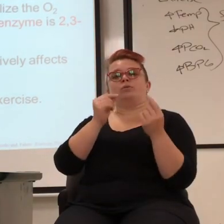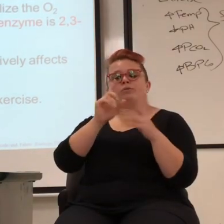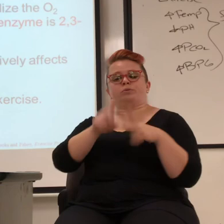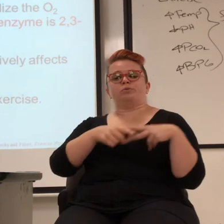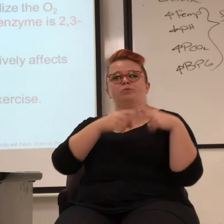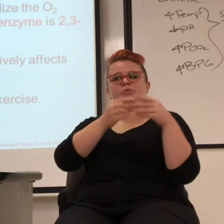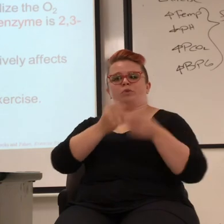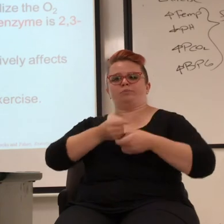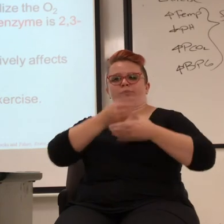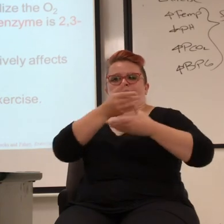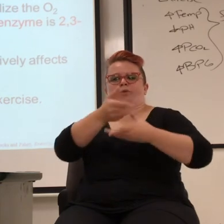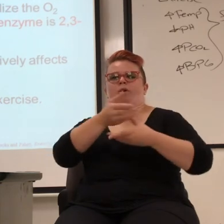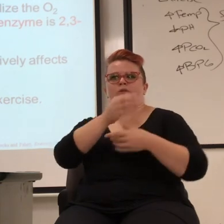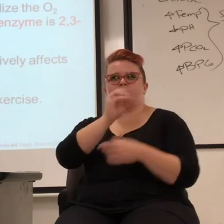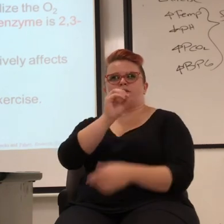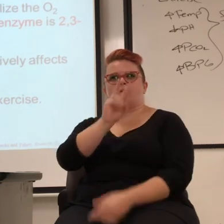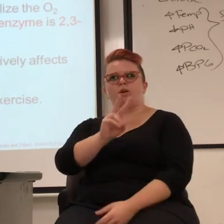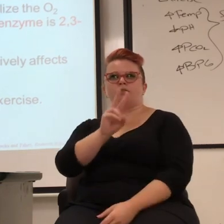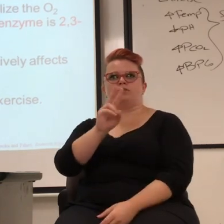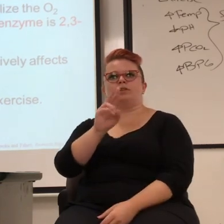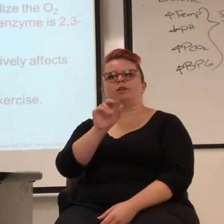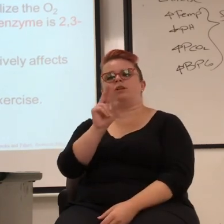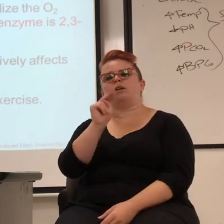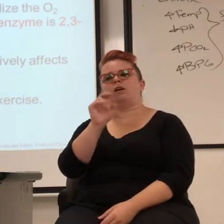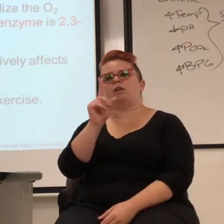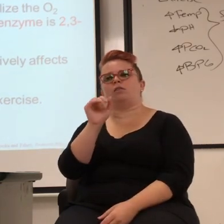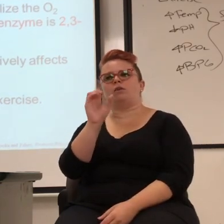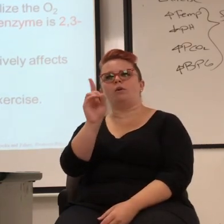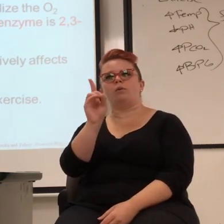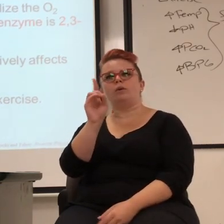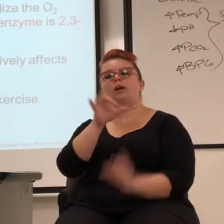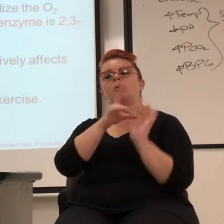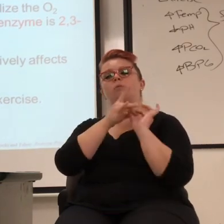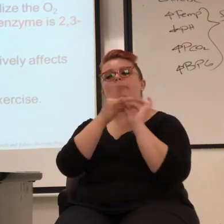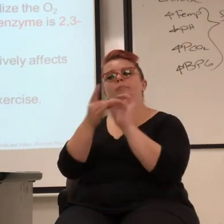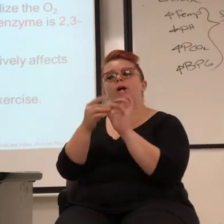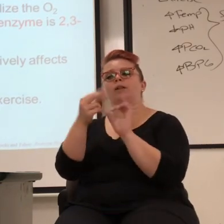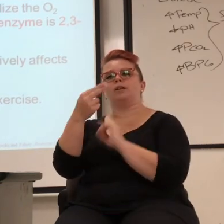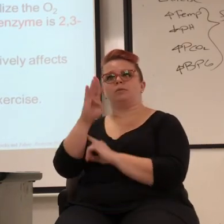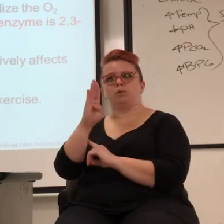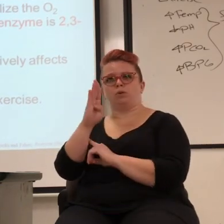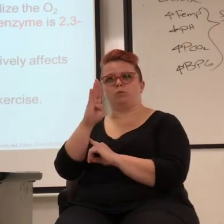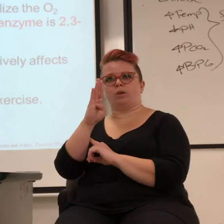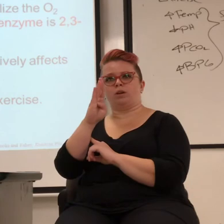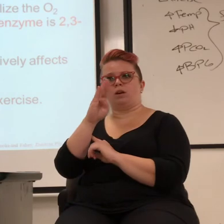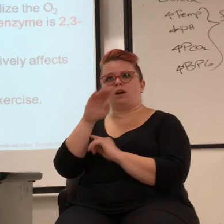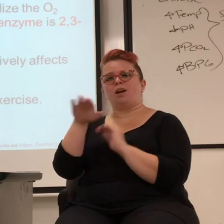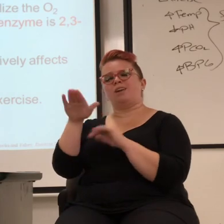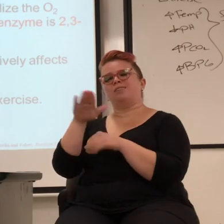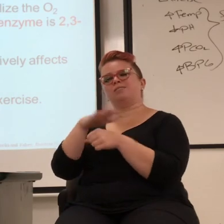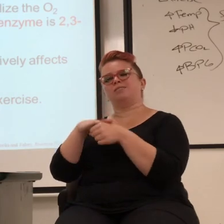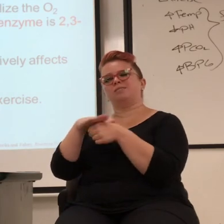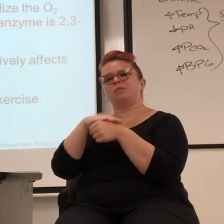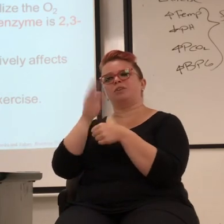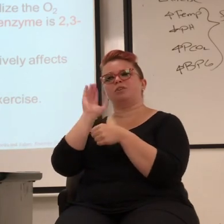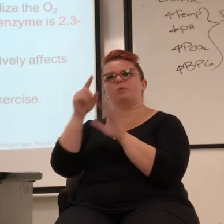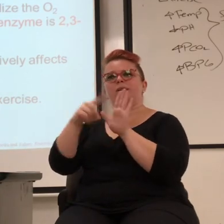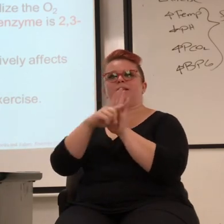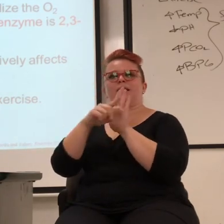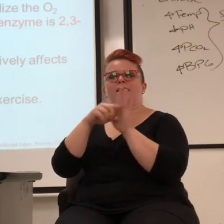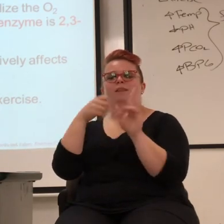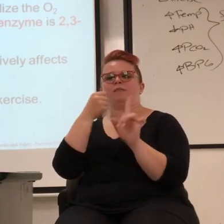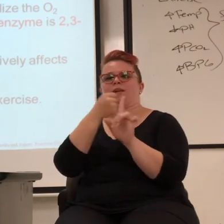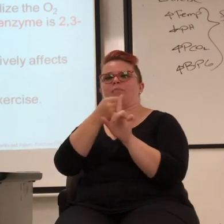its levels increase during exercise, it binds the hemoglobin at a site that negatively affects